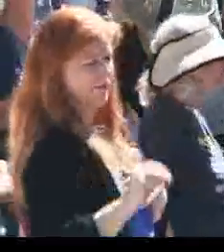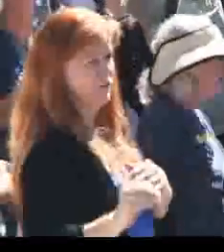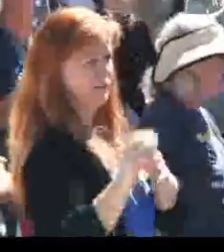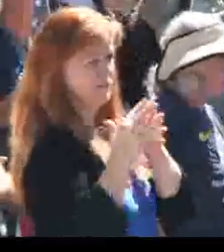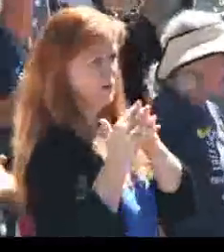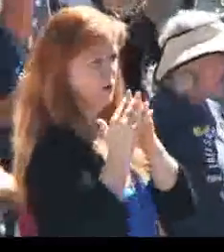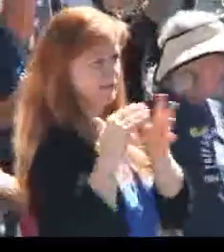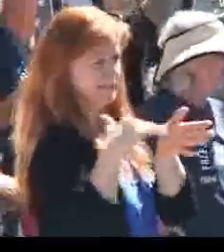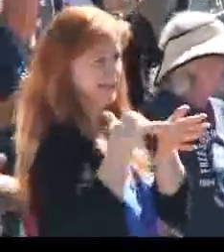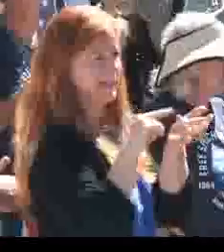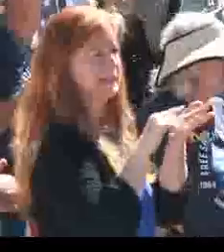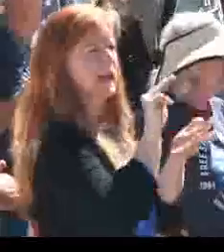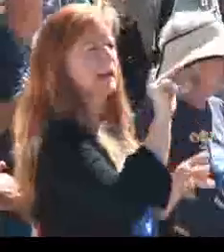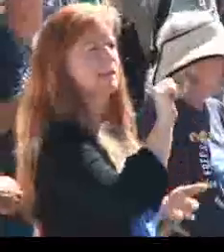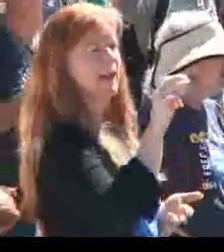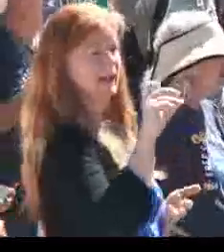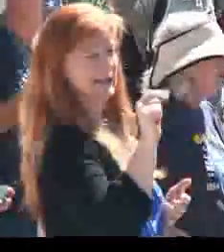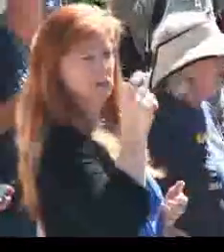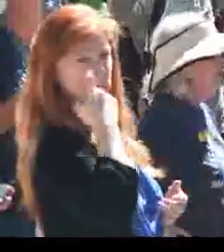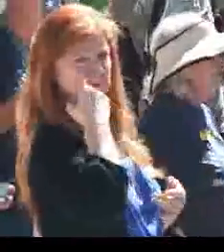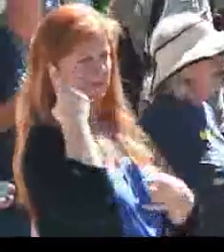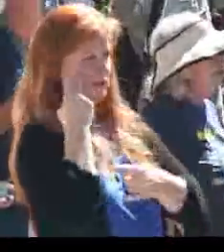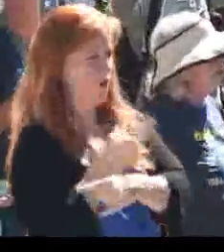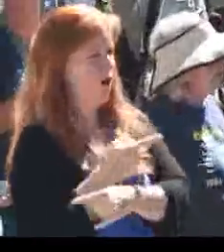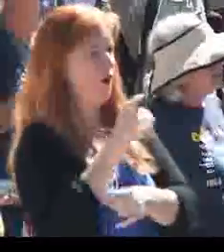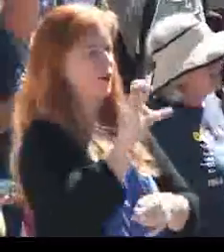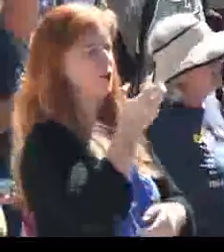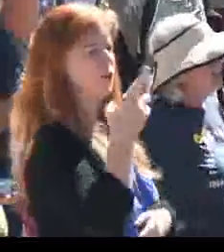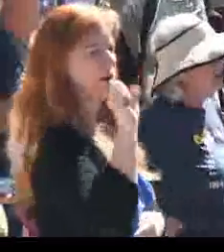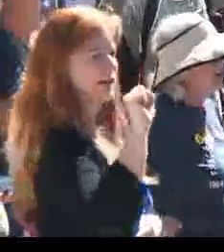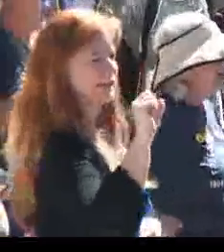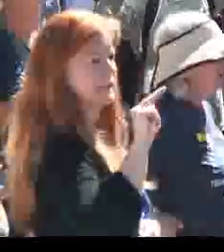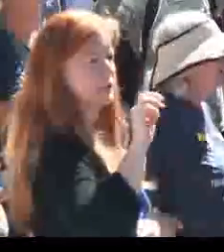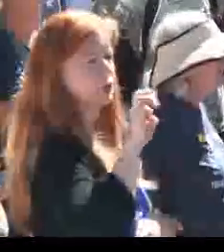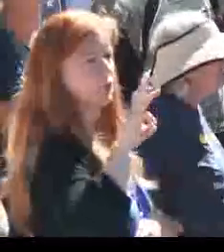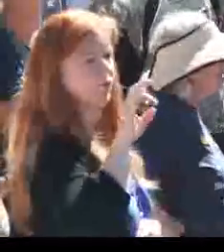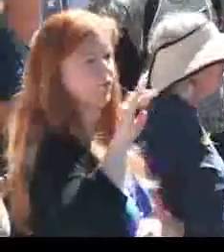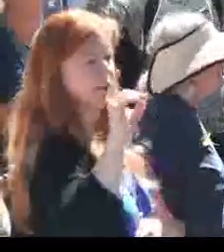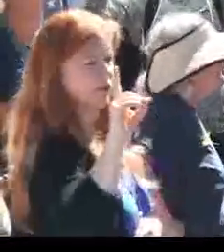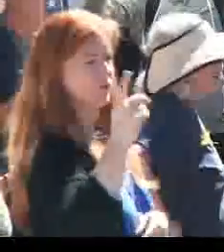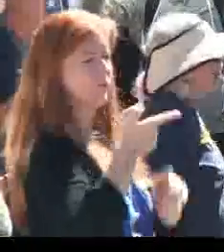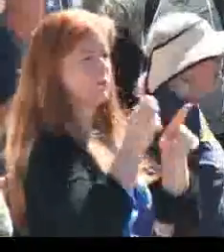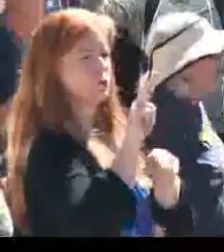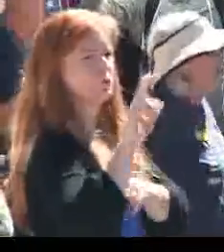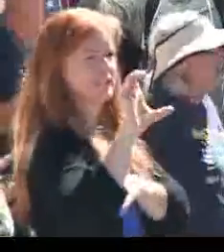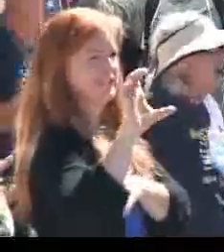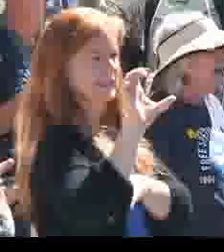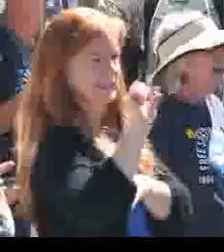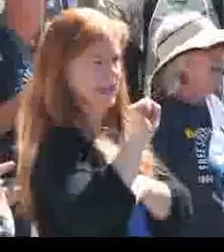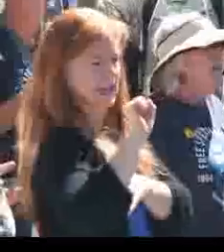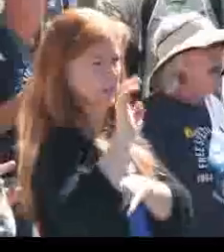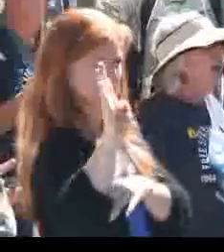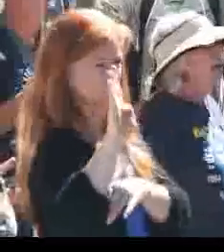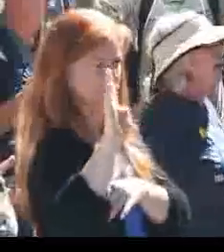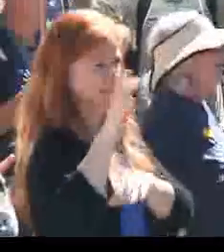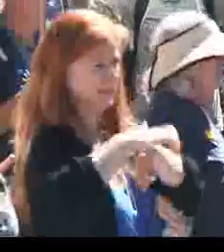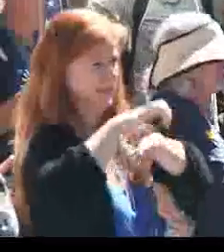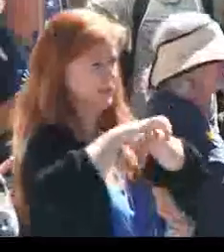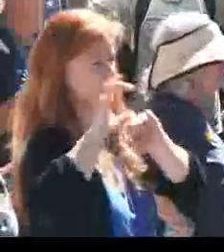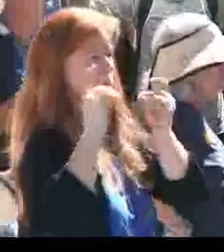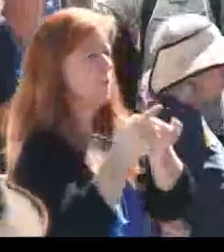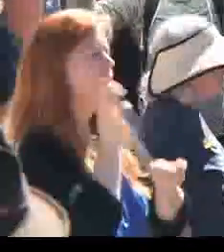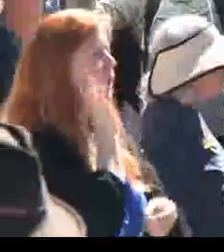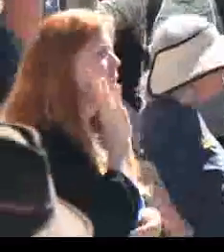just saw, and Chris Newfield from UC Santa Barbara English Department. They will be talking about